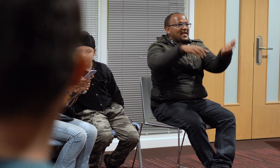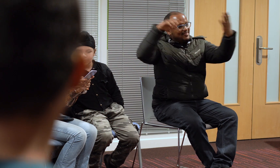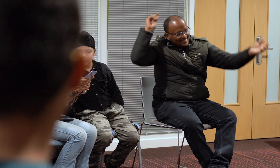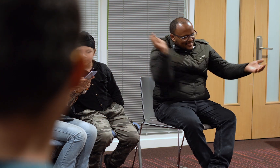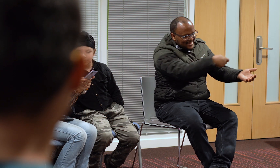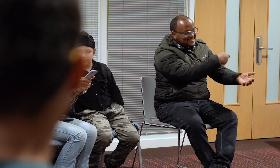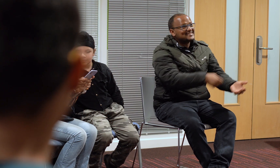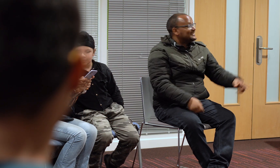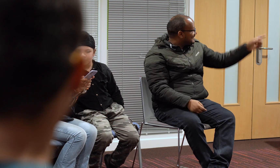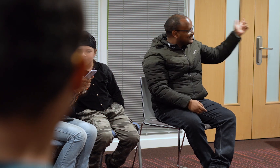warm up and understand.